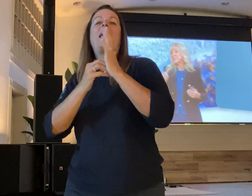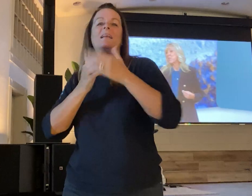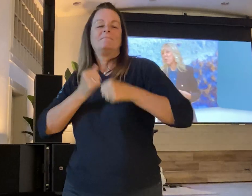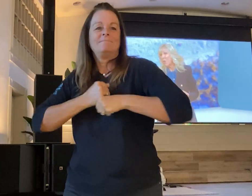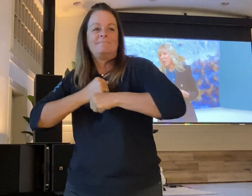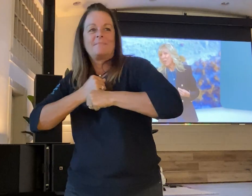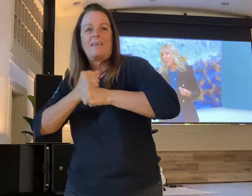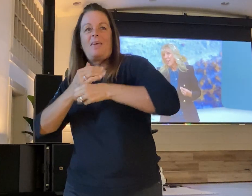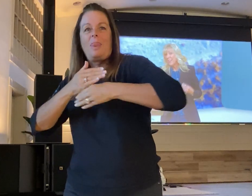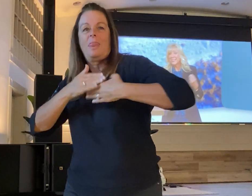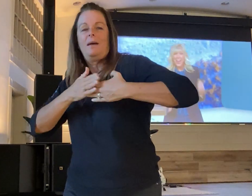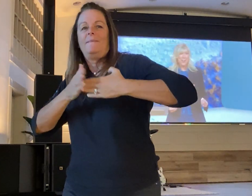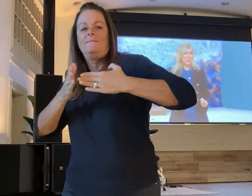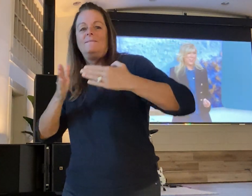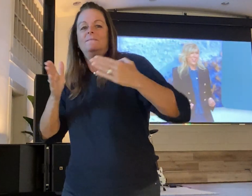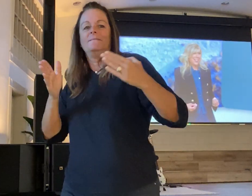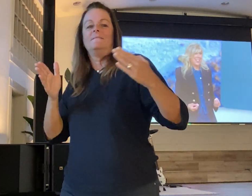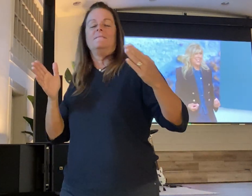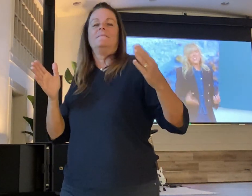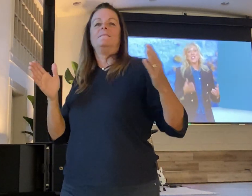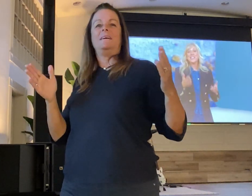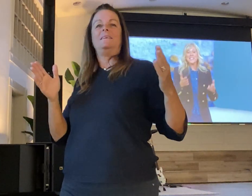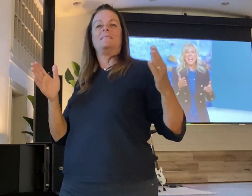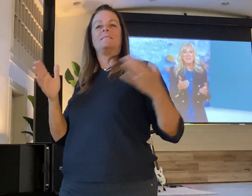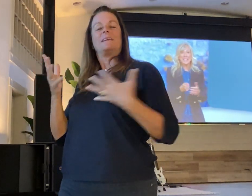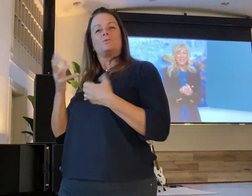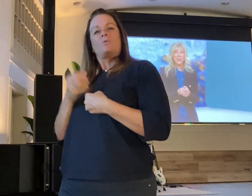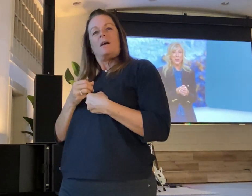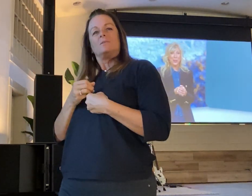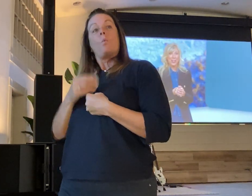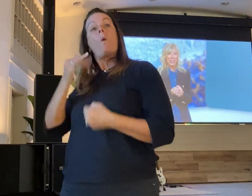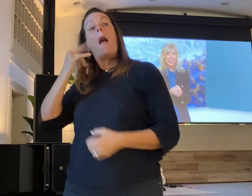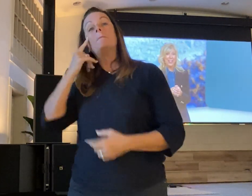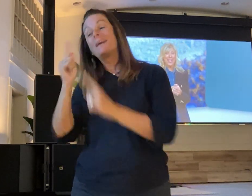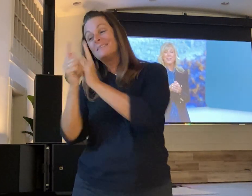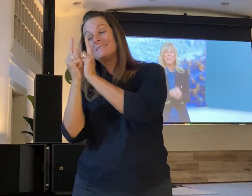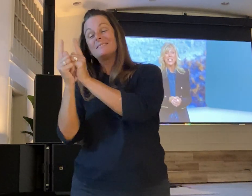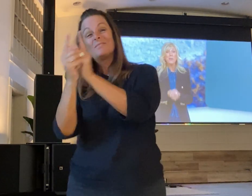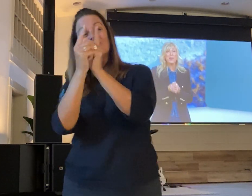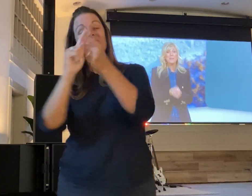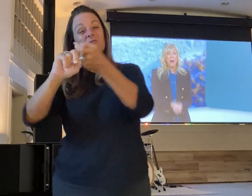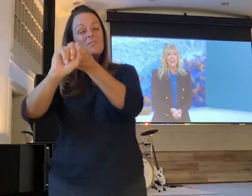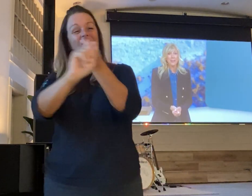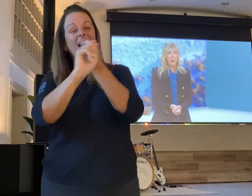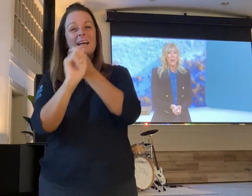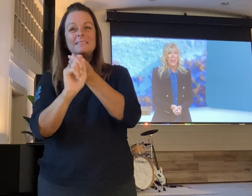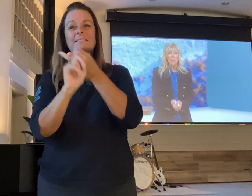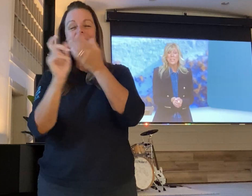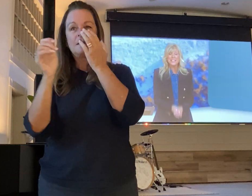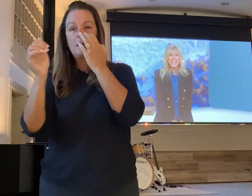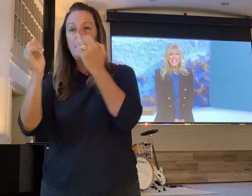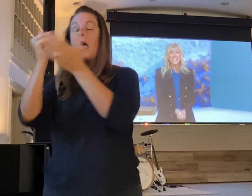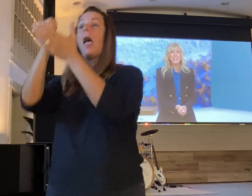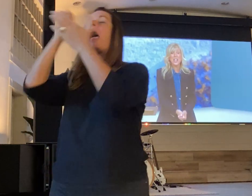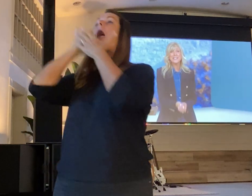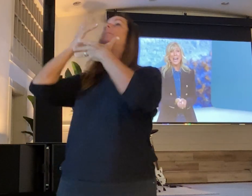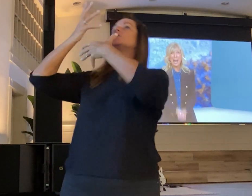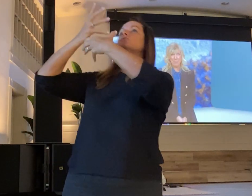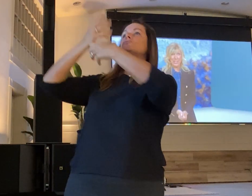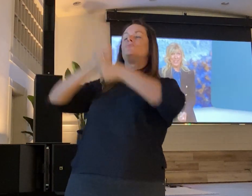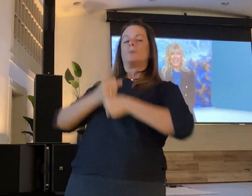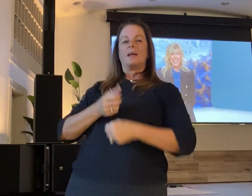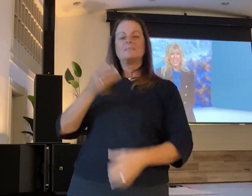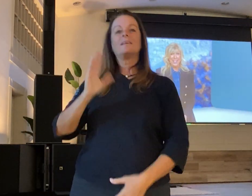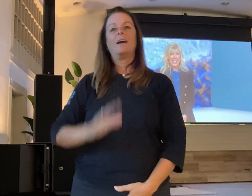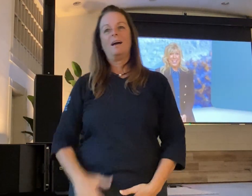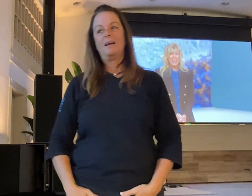you to experience this full life that Jesus came to give you. It's available, it's possible, but it doesn't